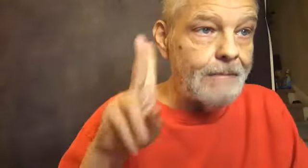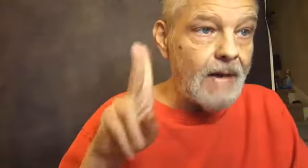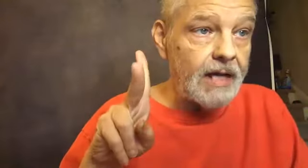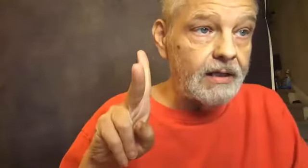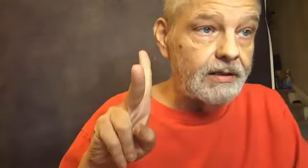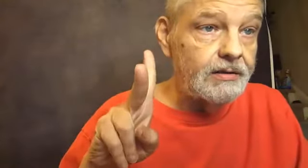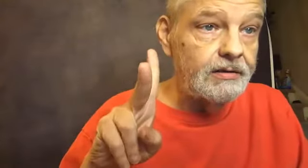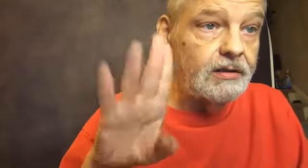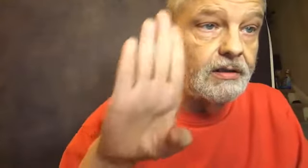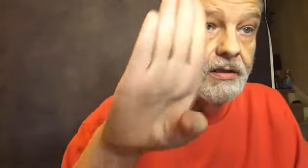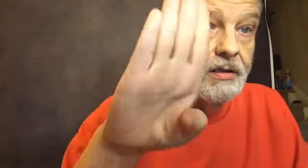back.